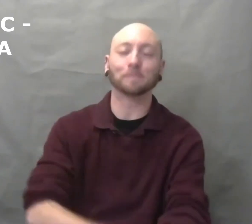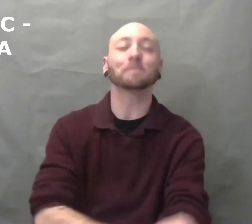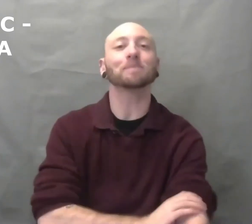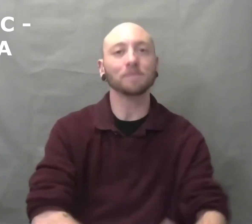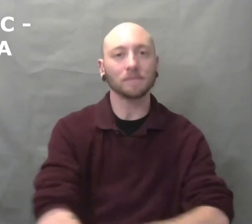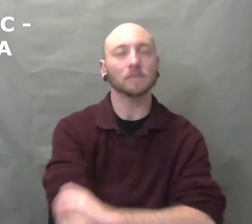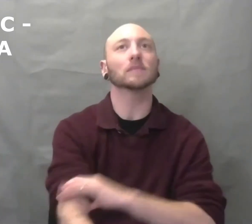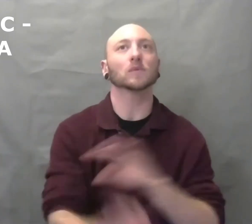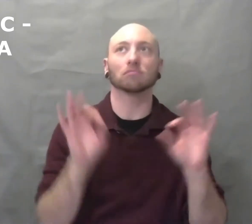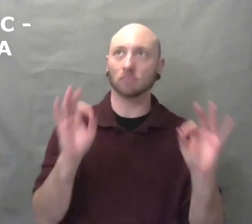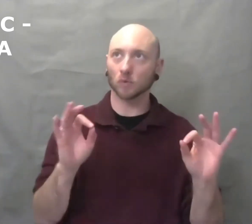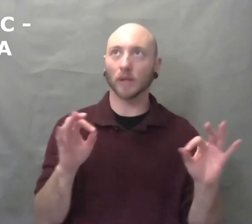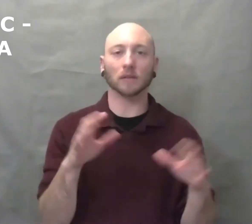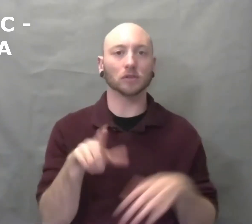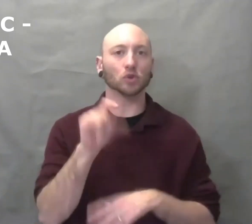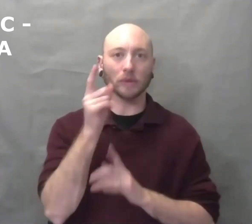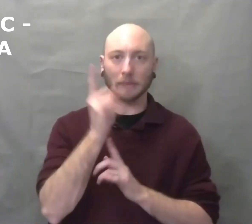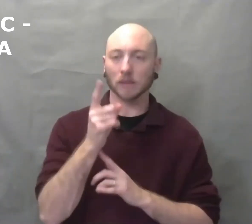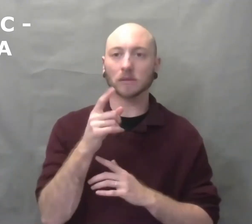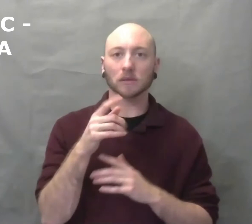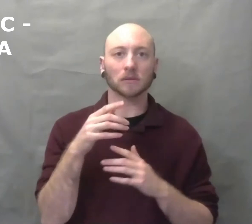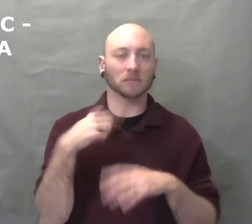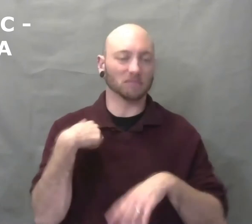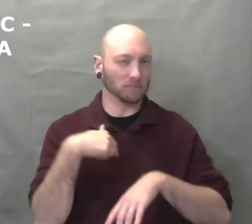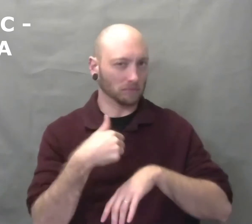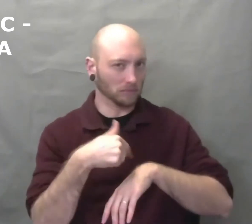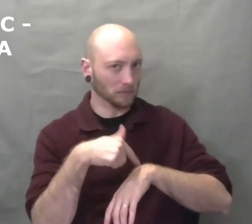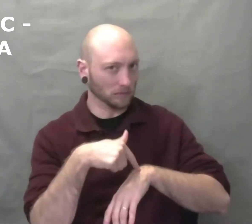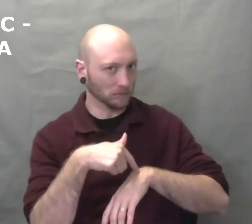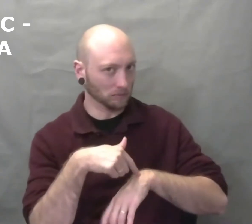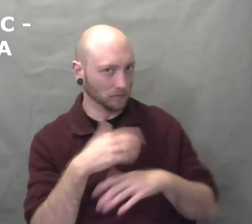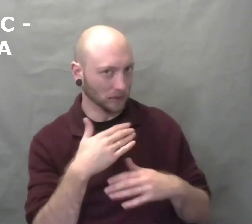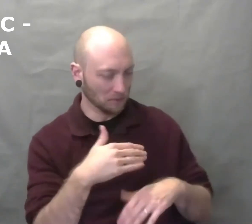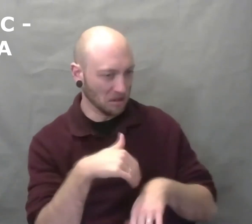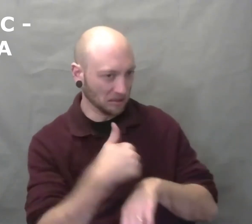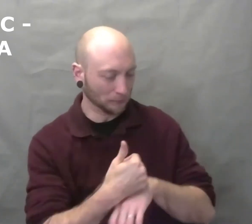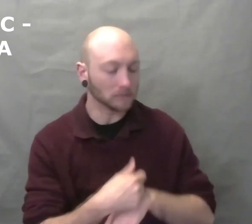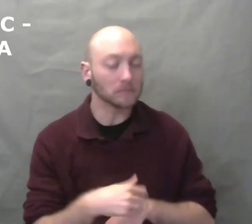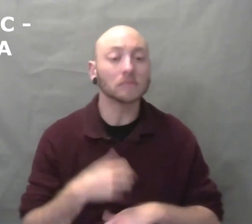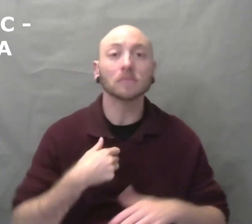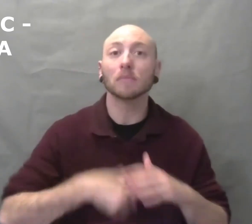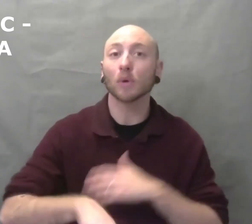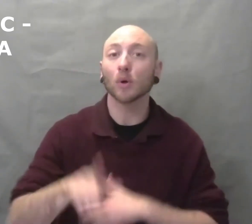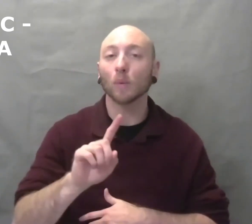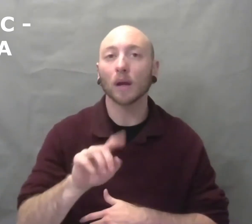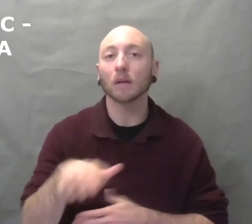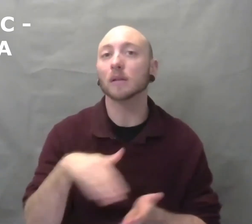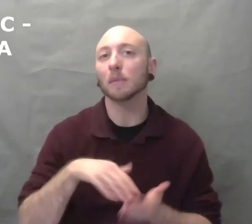and hope in about 20 minutes. Let me set a timer because I will overtalk. I was born in the Midwest, specifically Wichita,